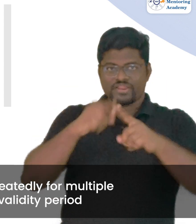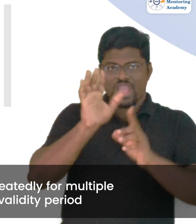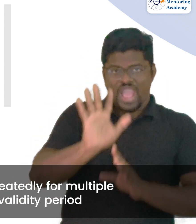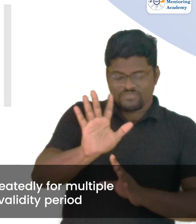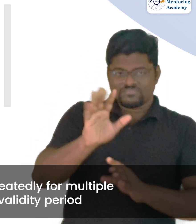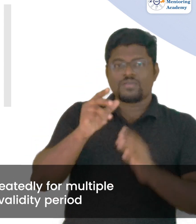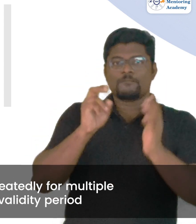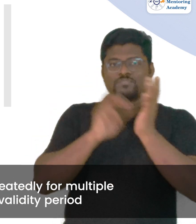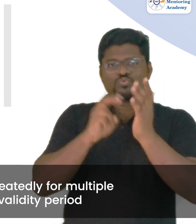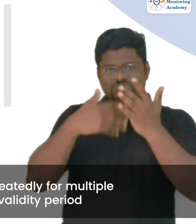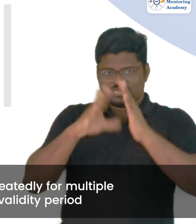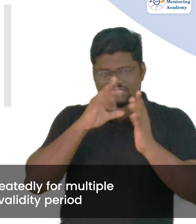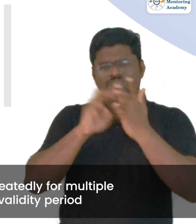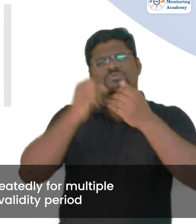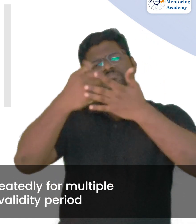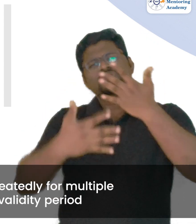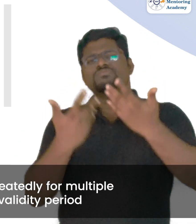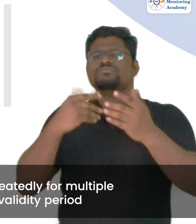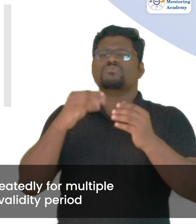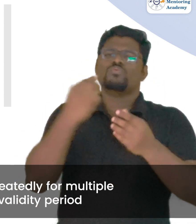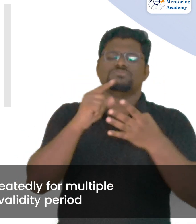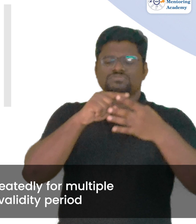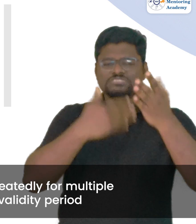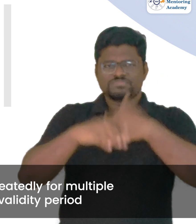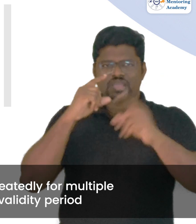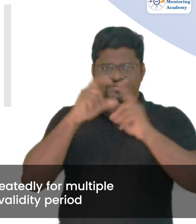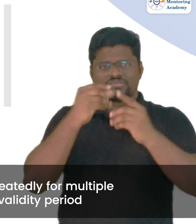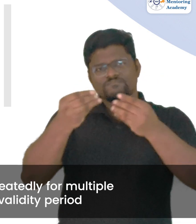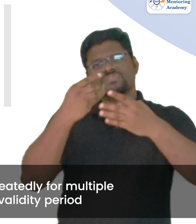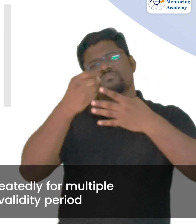The card can be used repeatedly for multiple bookings during its validity period.